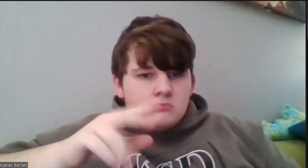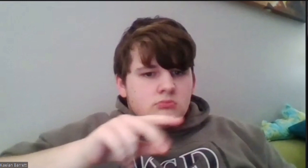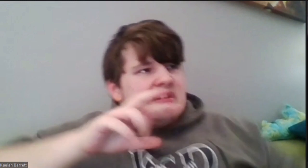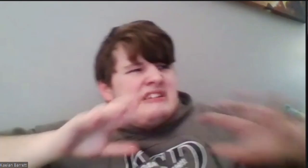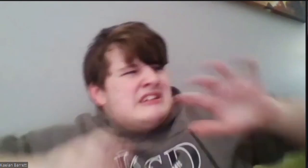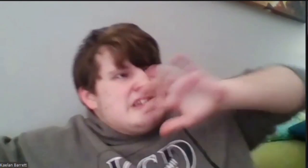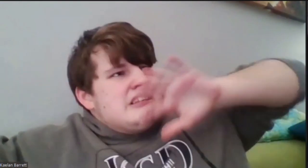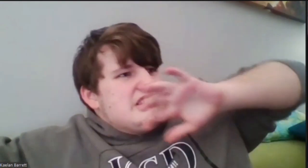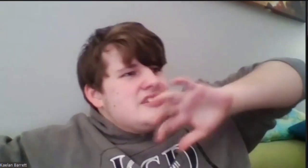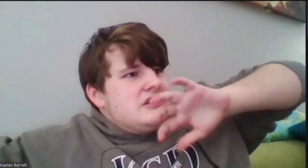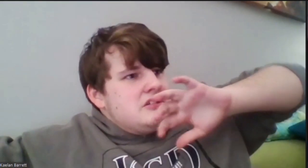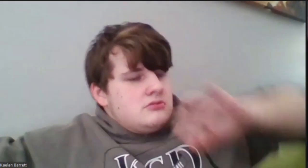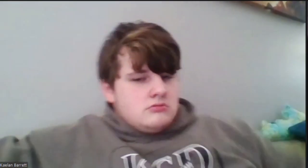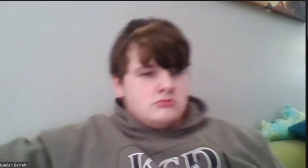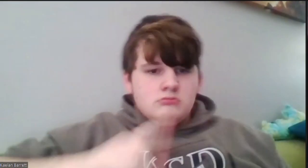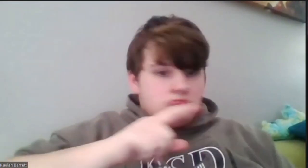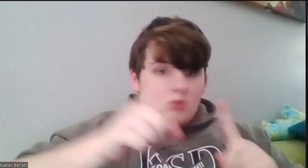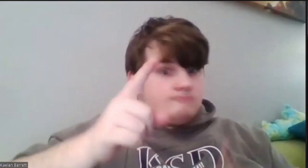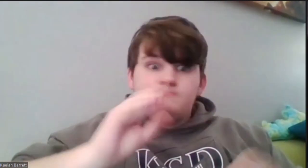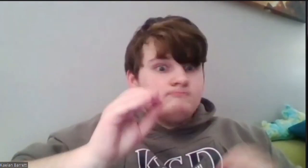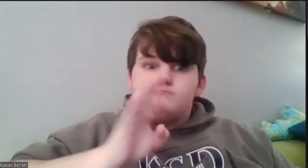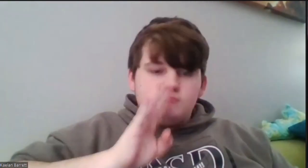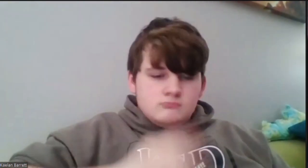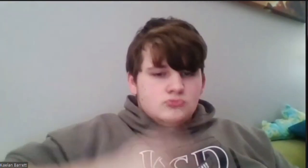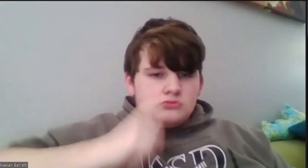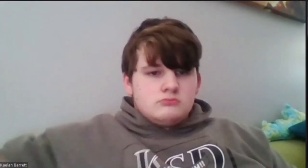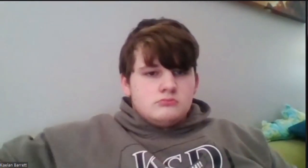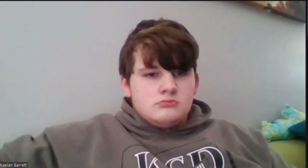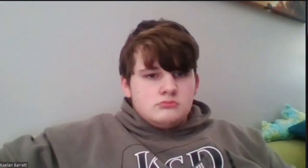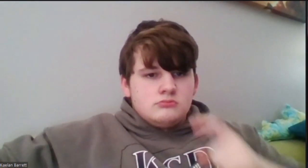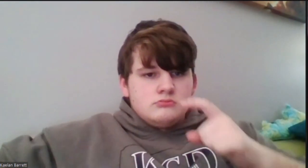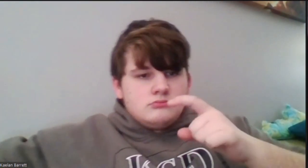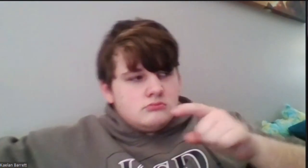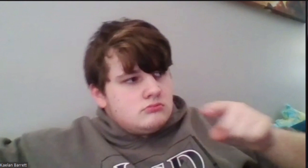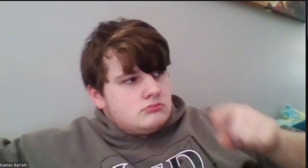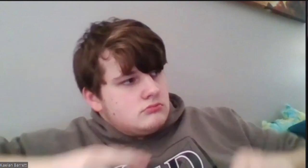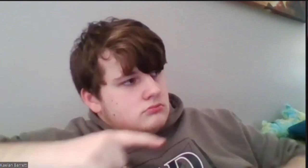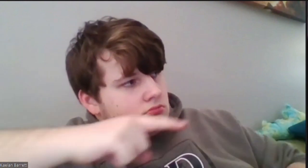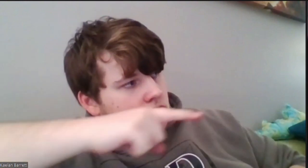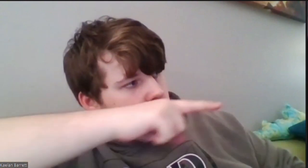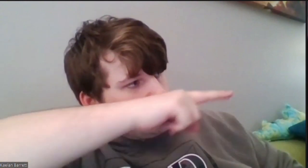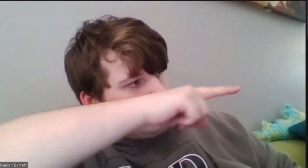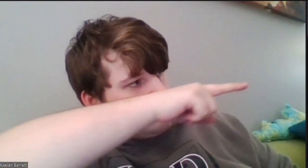And all he says is, Stop. He